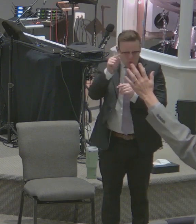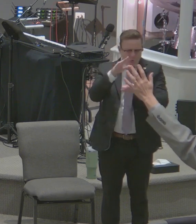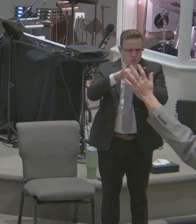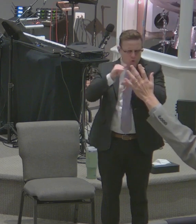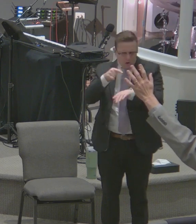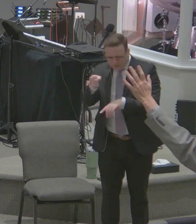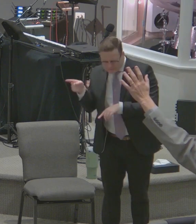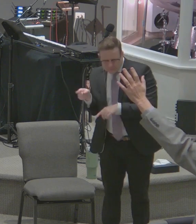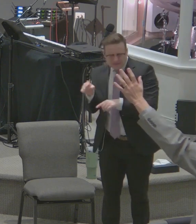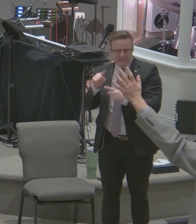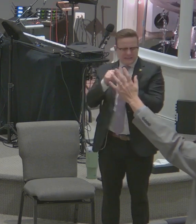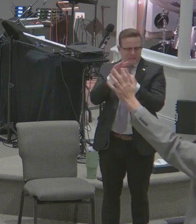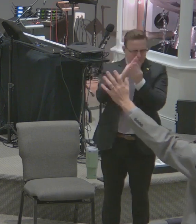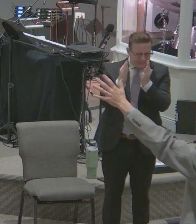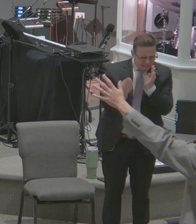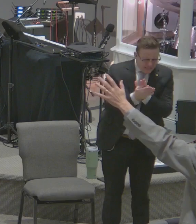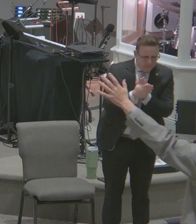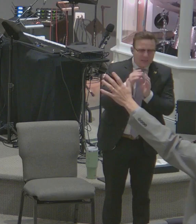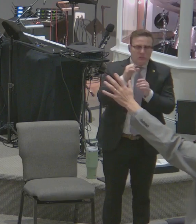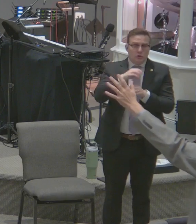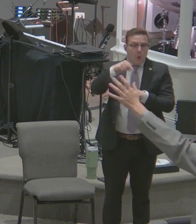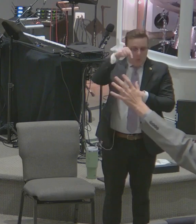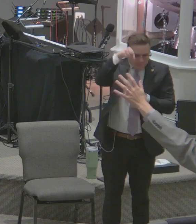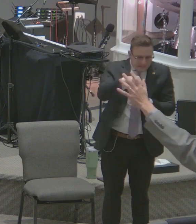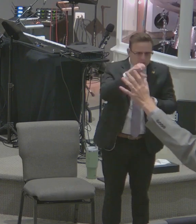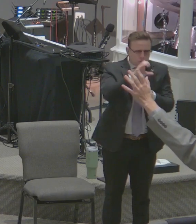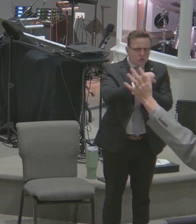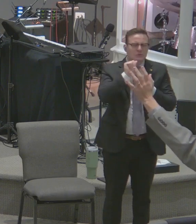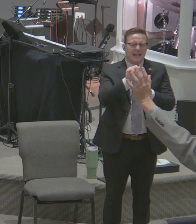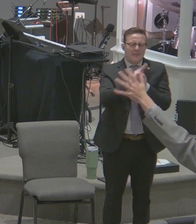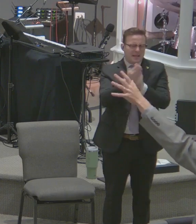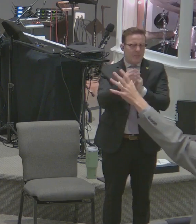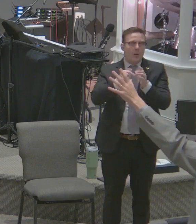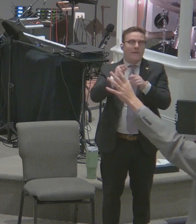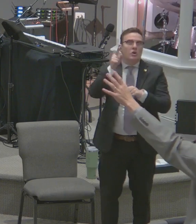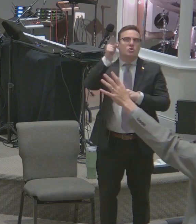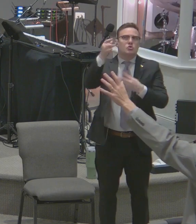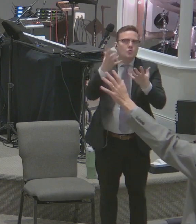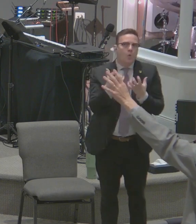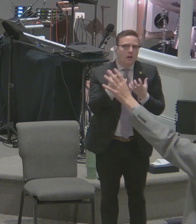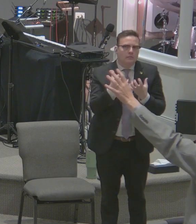it to be in the name of the Lord Jesus.